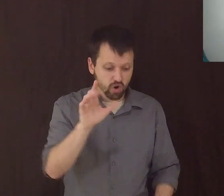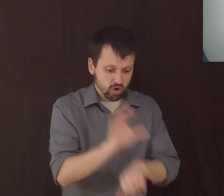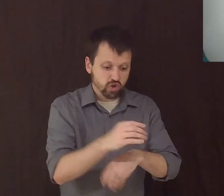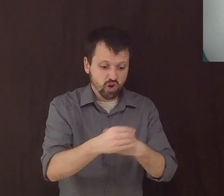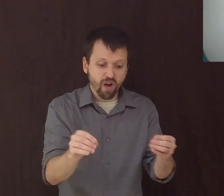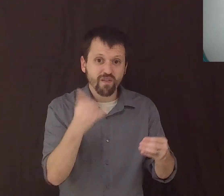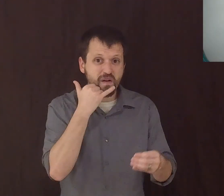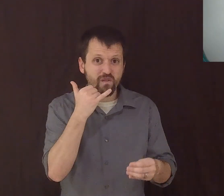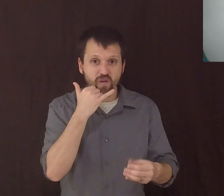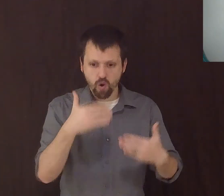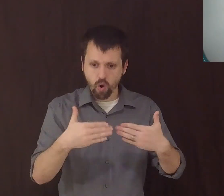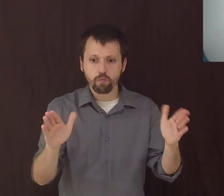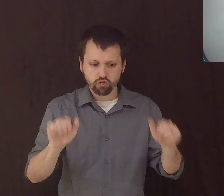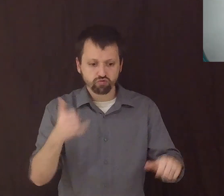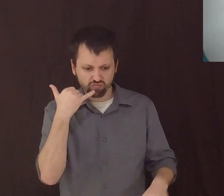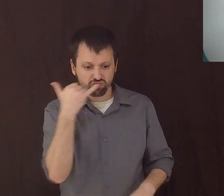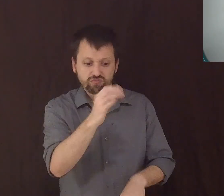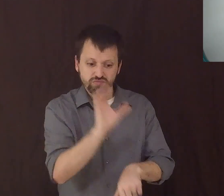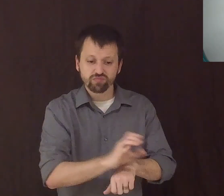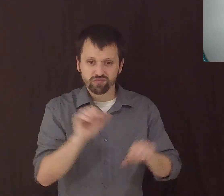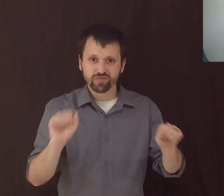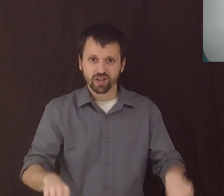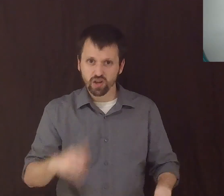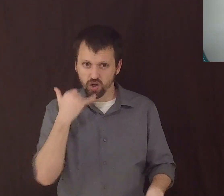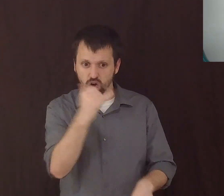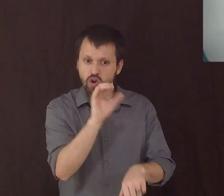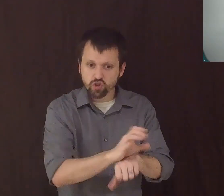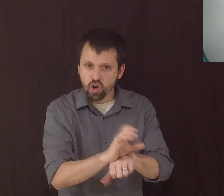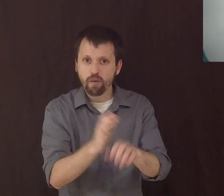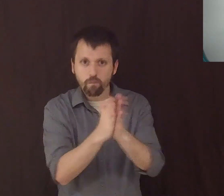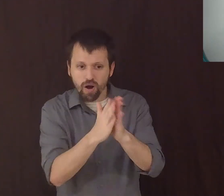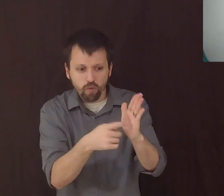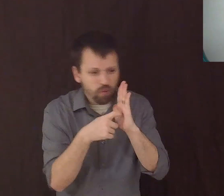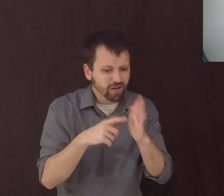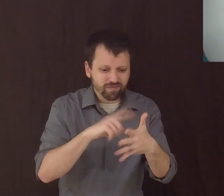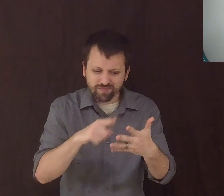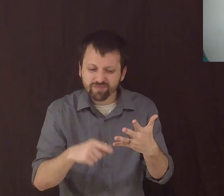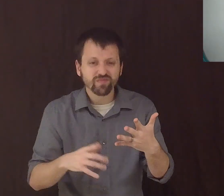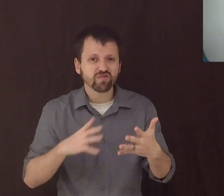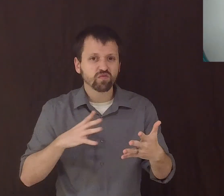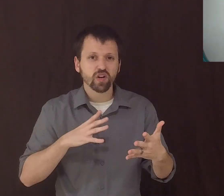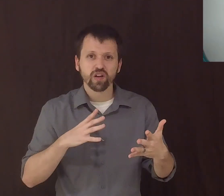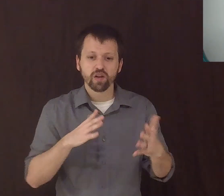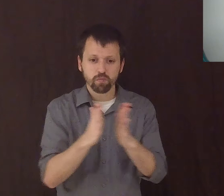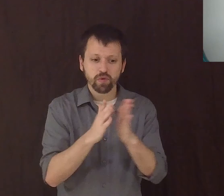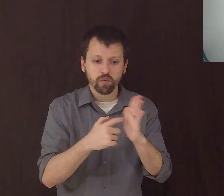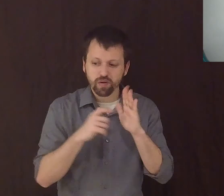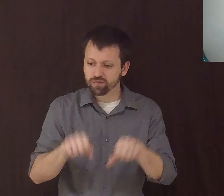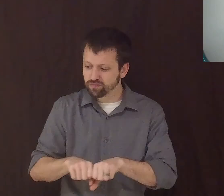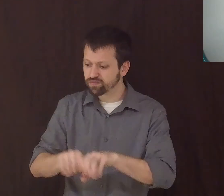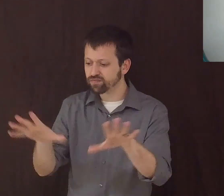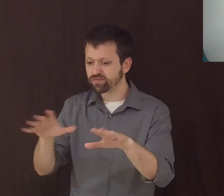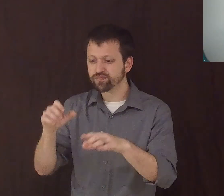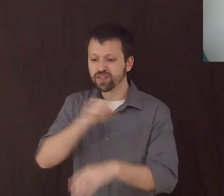still open and receiving calls each day. And we want you to know that you can call, you can give us your prayer request. And then we take those prayer requests, we send